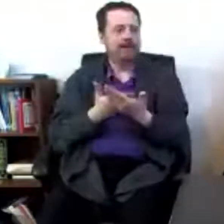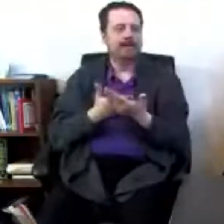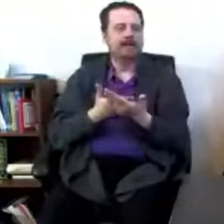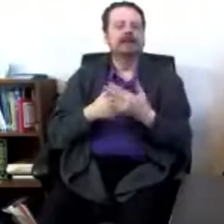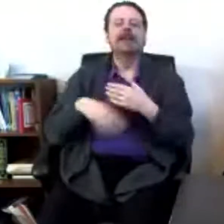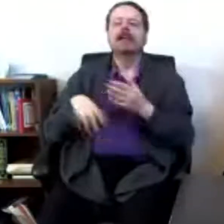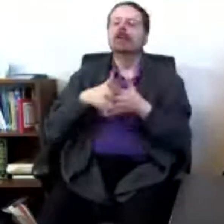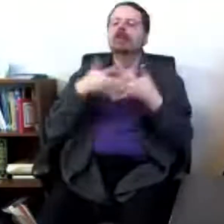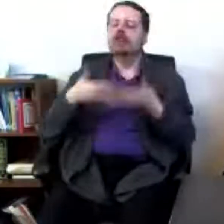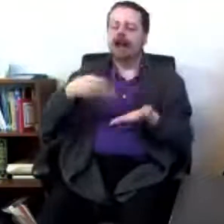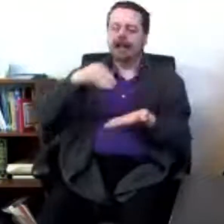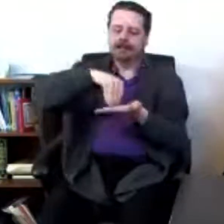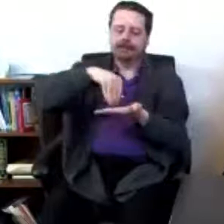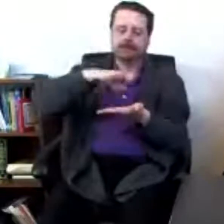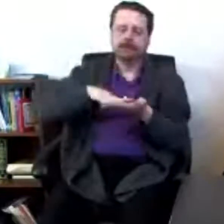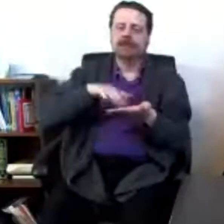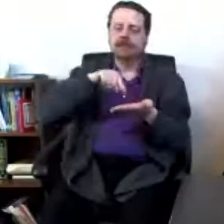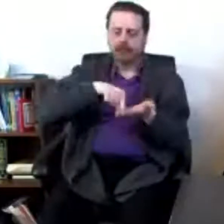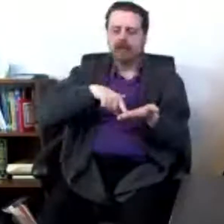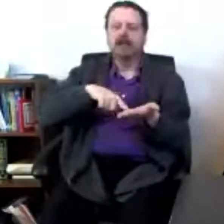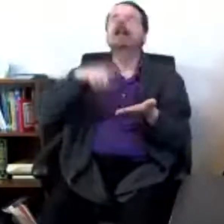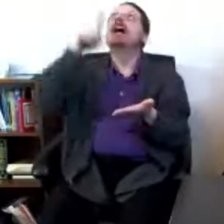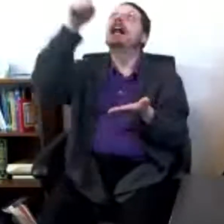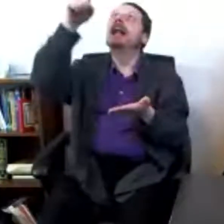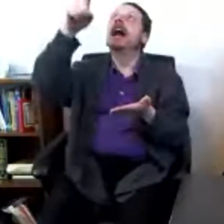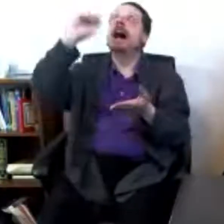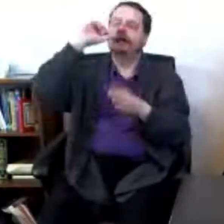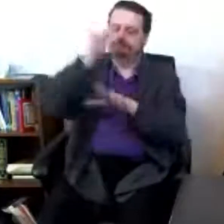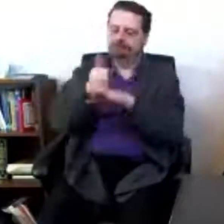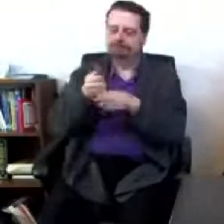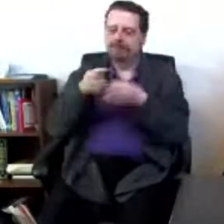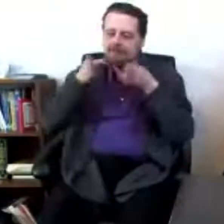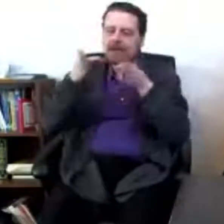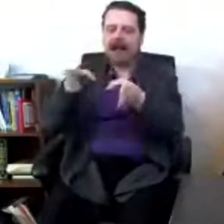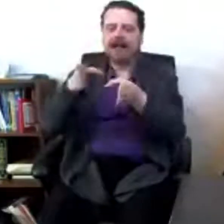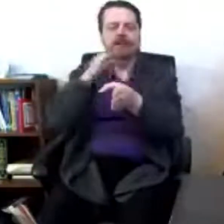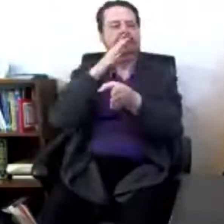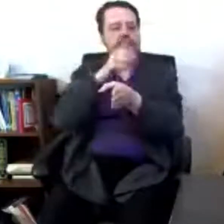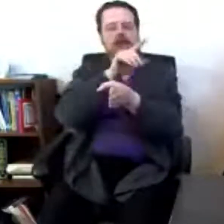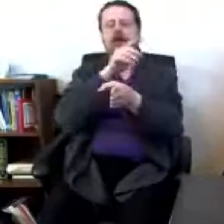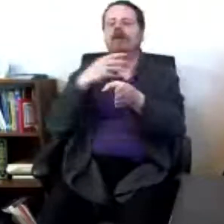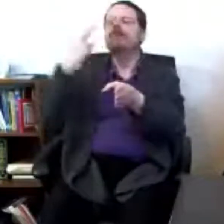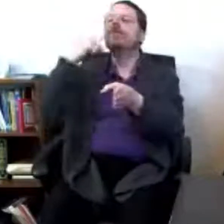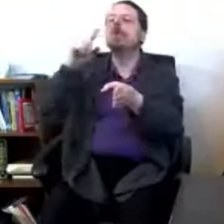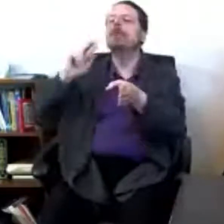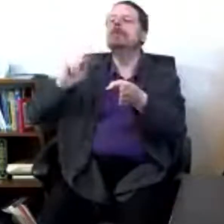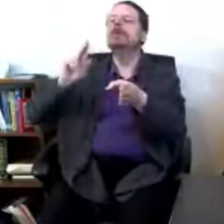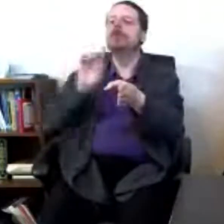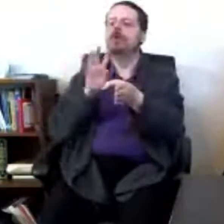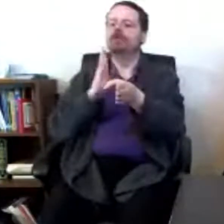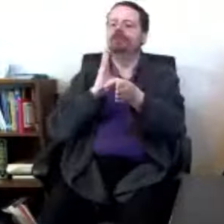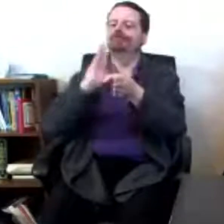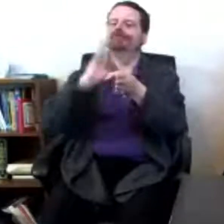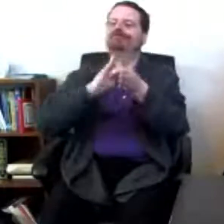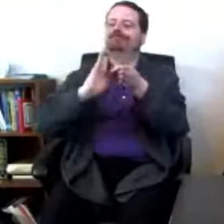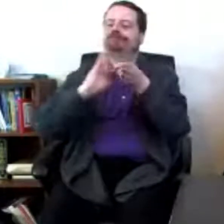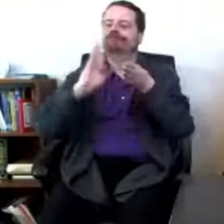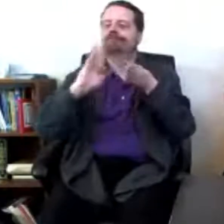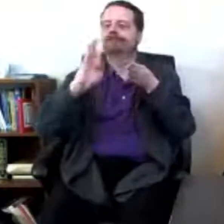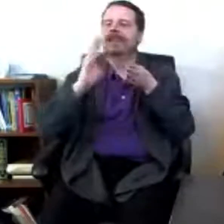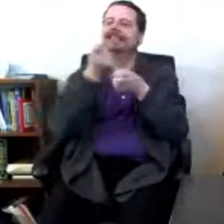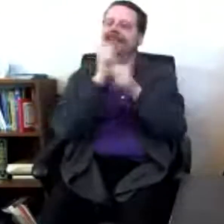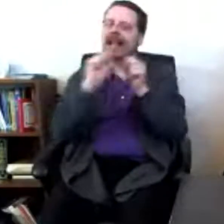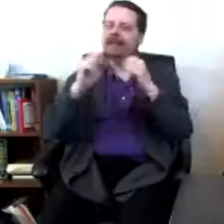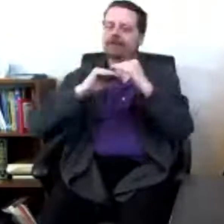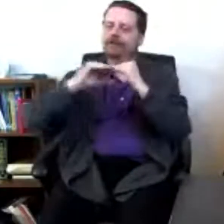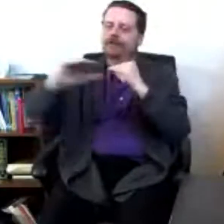straight path for humanity to walk to get to Him safely. Those who